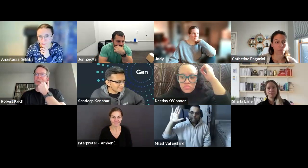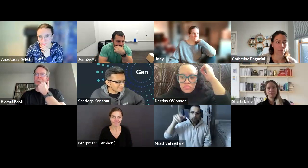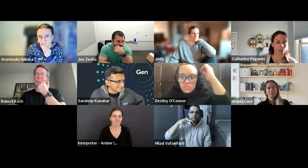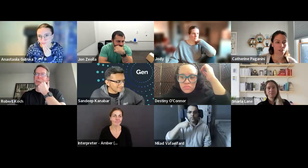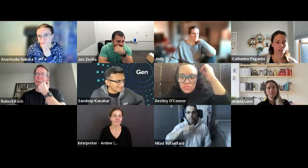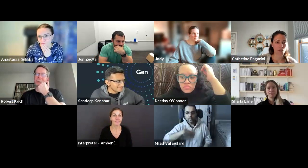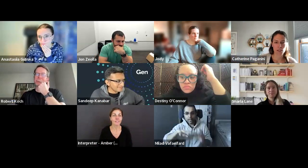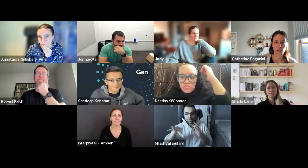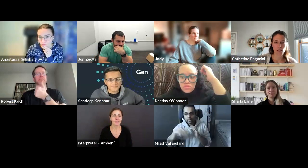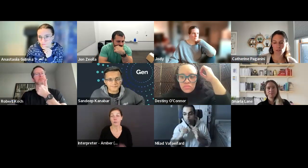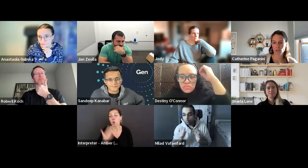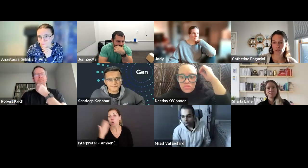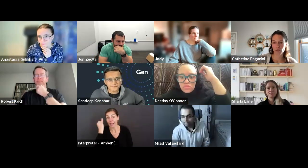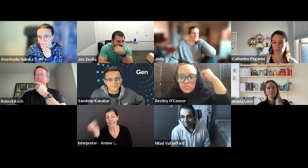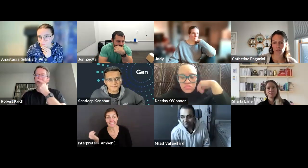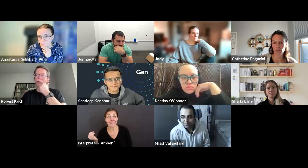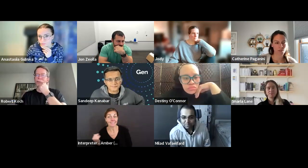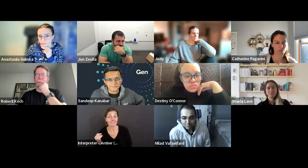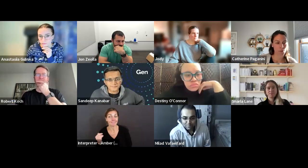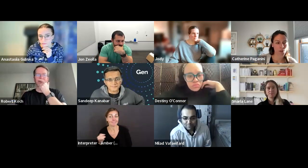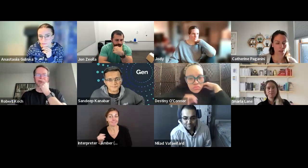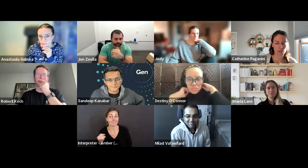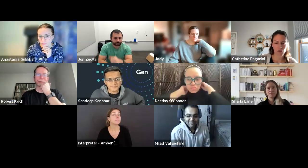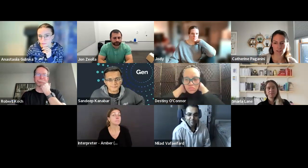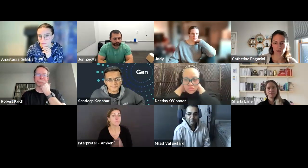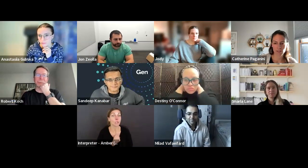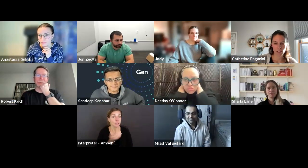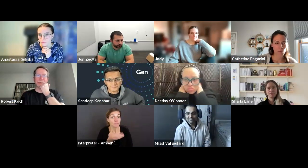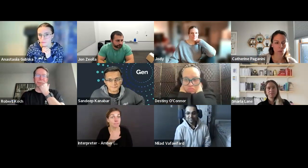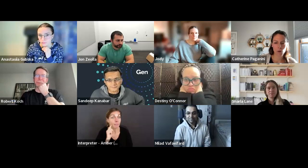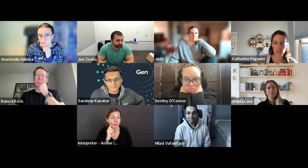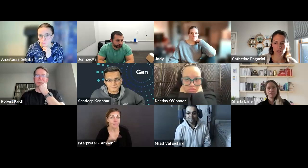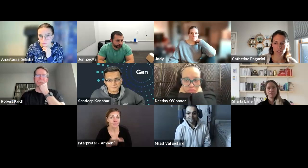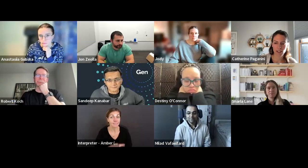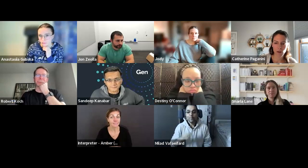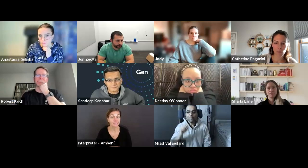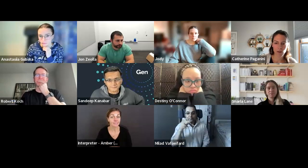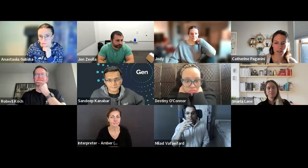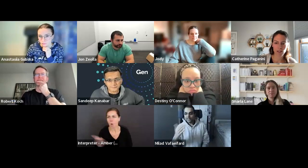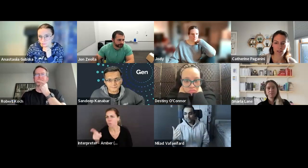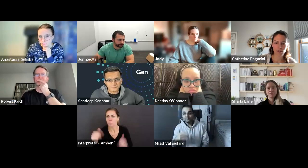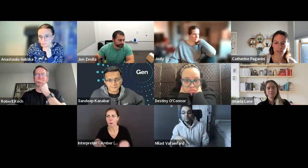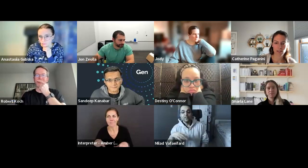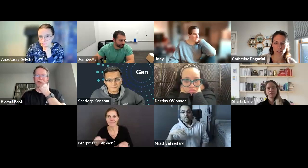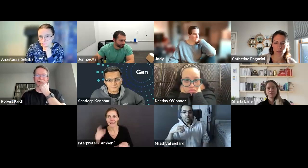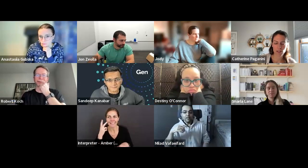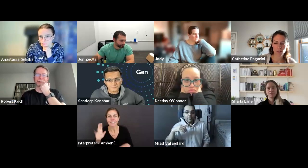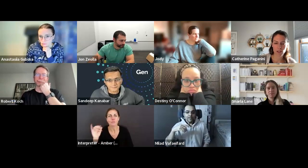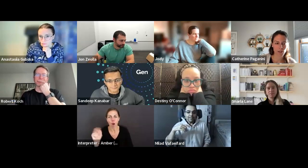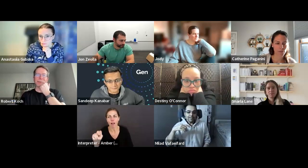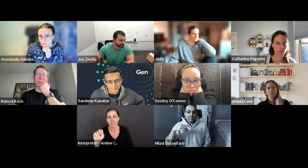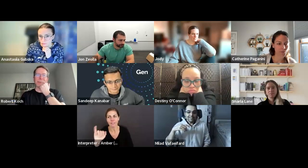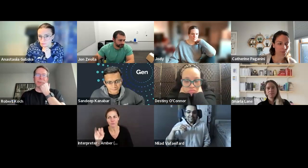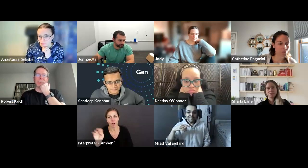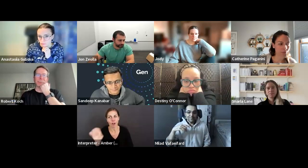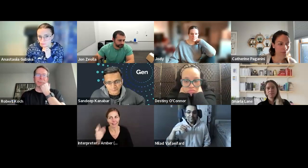Okay. That's a good idea, John. Oops. He posted about ambassador